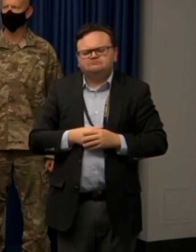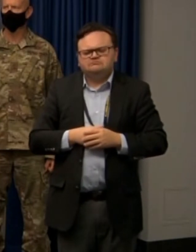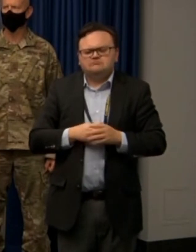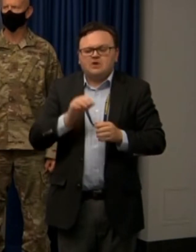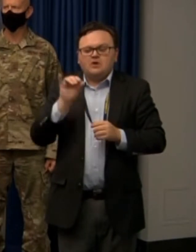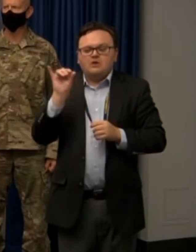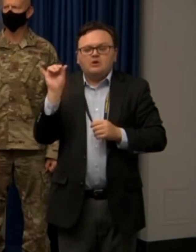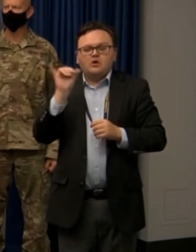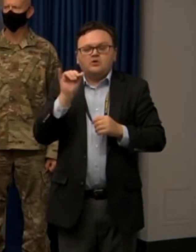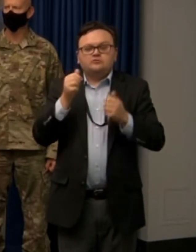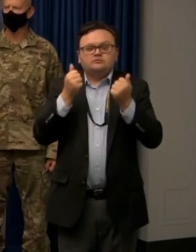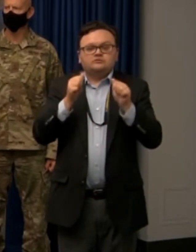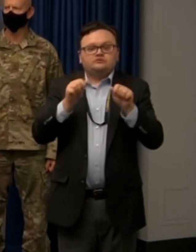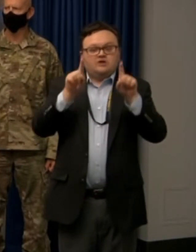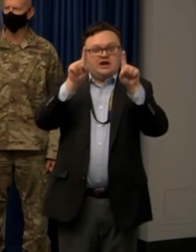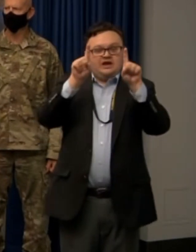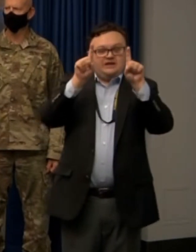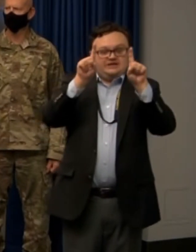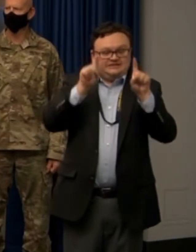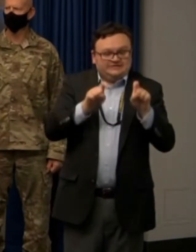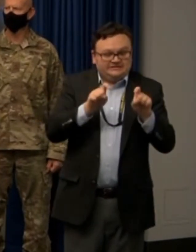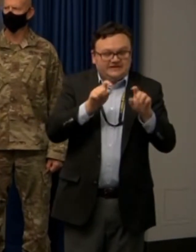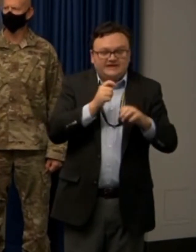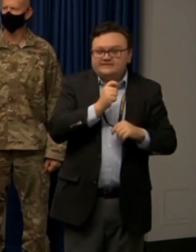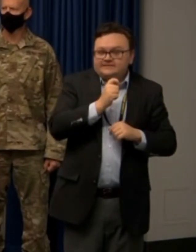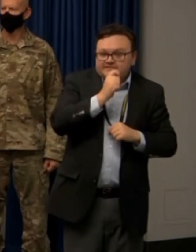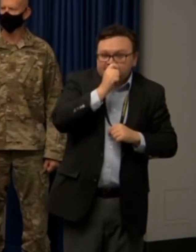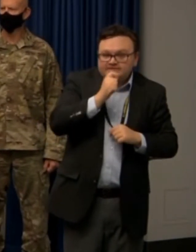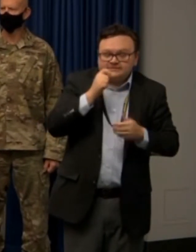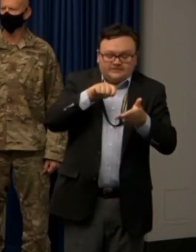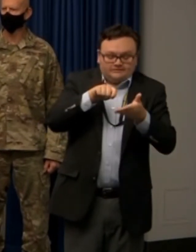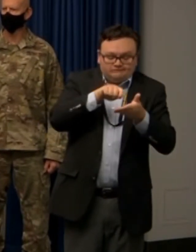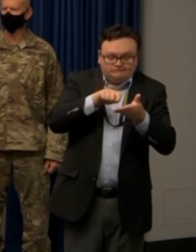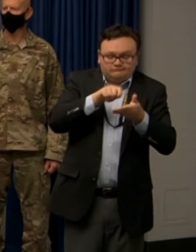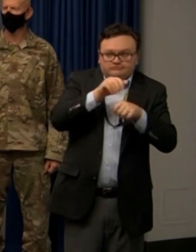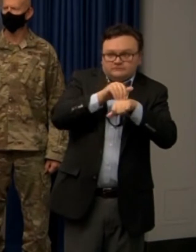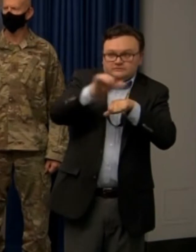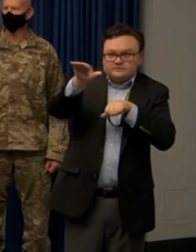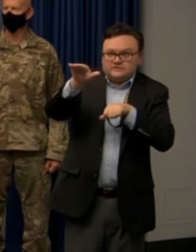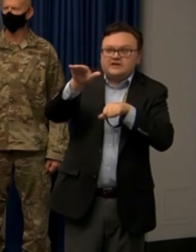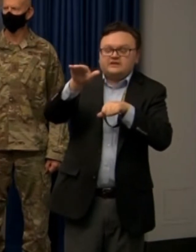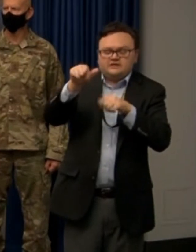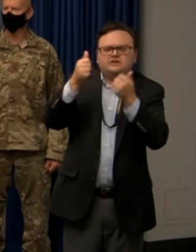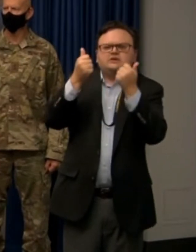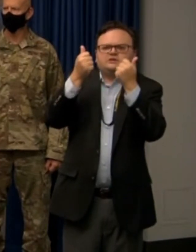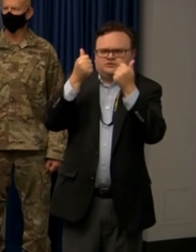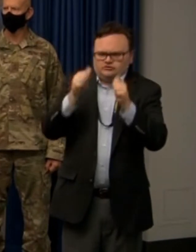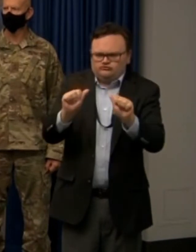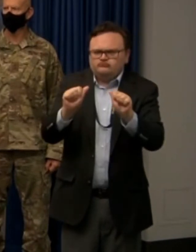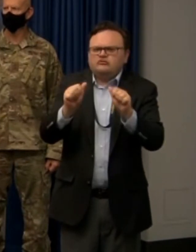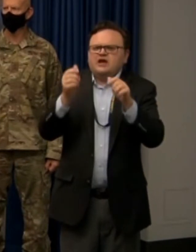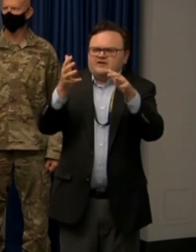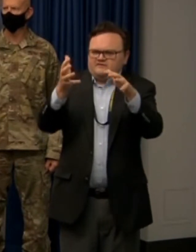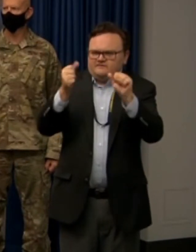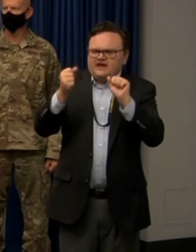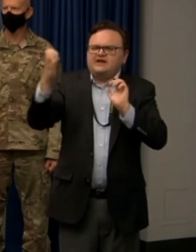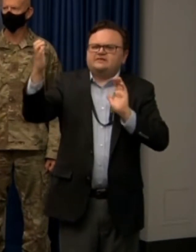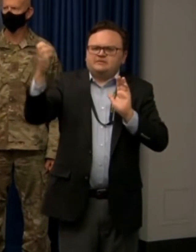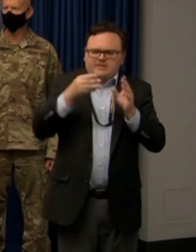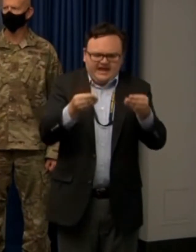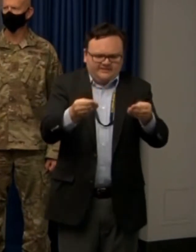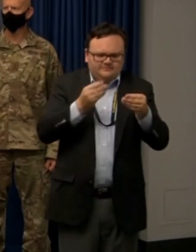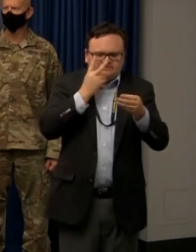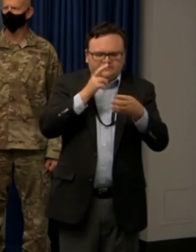the turnaround time. So we've been able to do some symptomatic lanes, really focusing on those folks, working with labs.